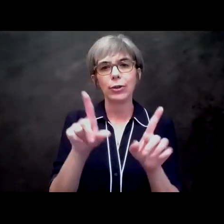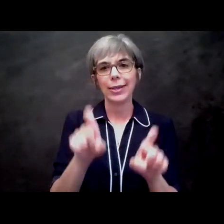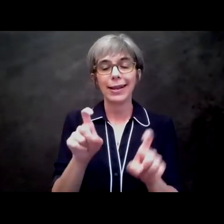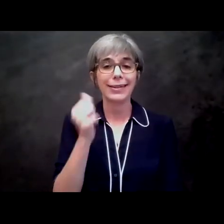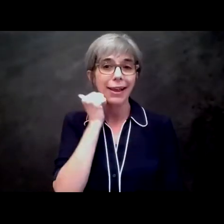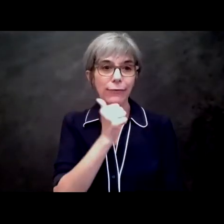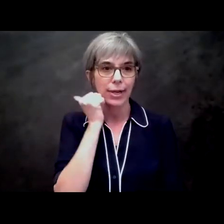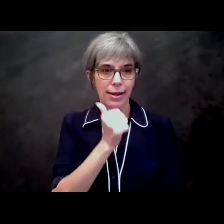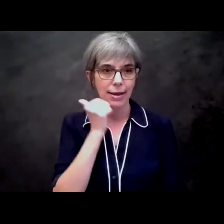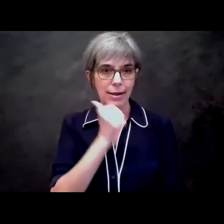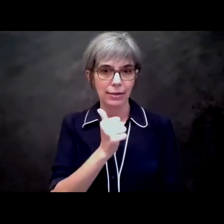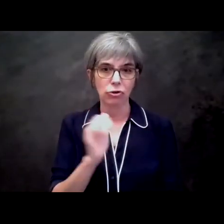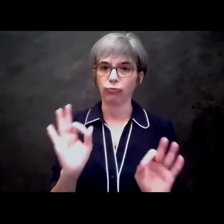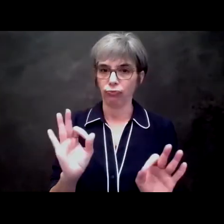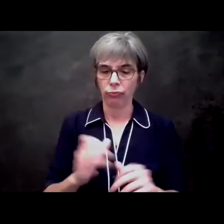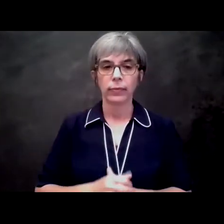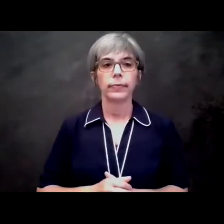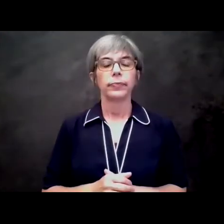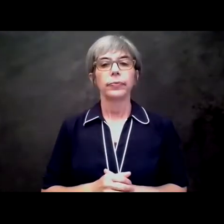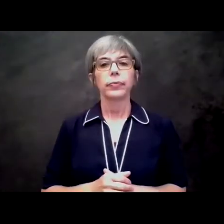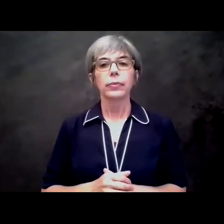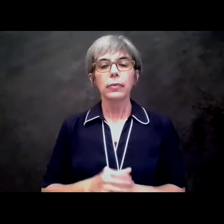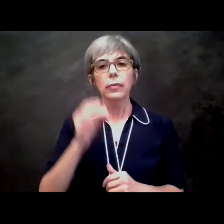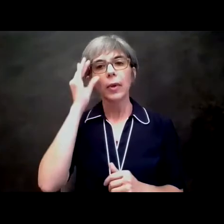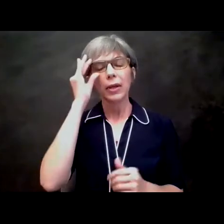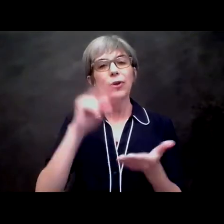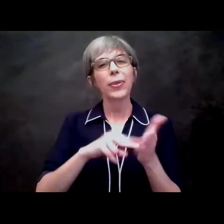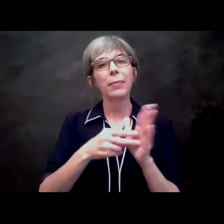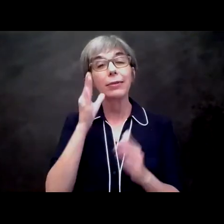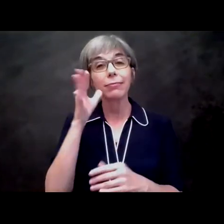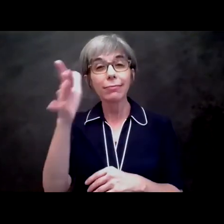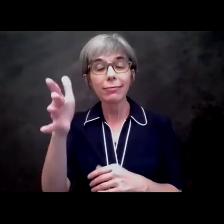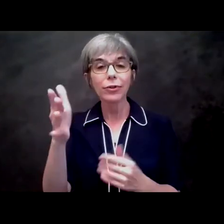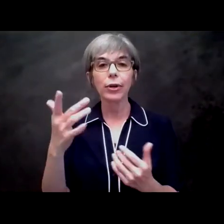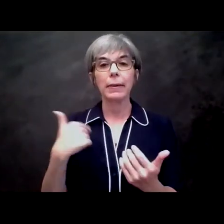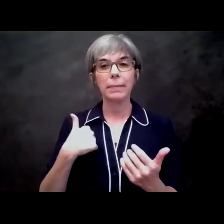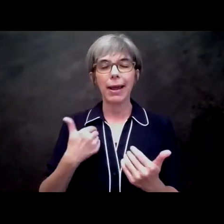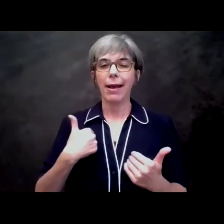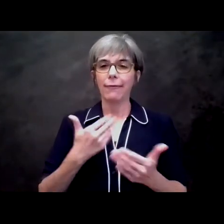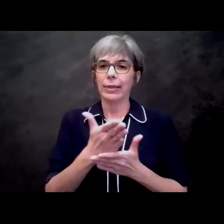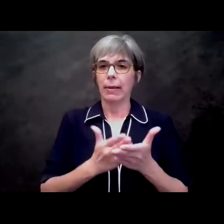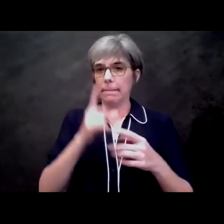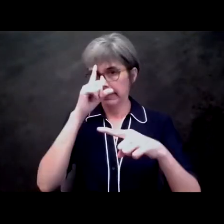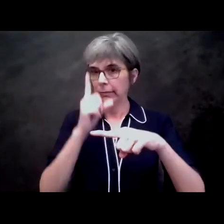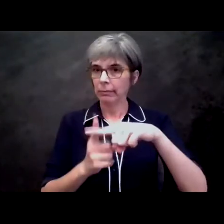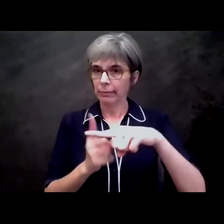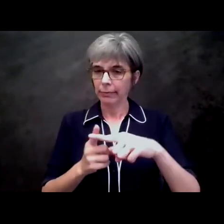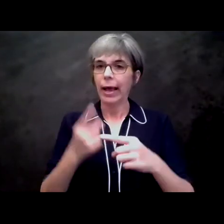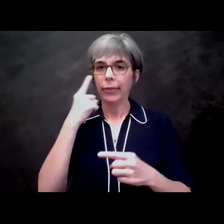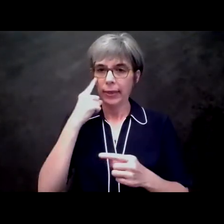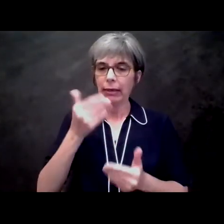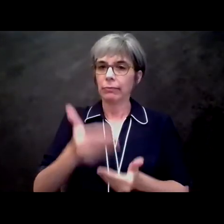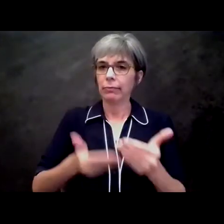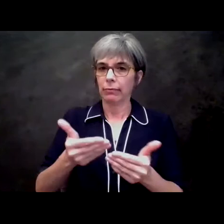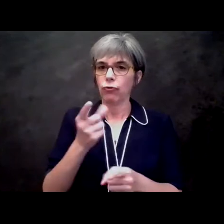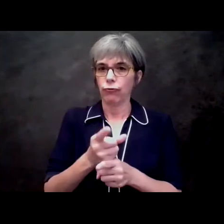day. I am cautiously optimistic about the direction we are headed. We have been seeing the